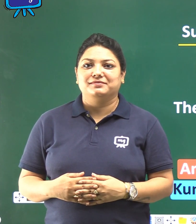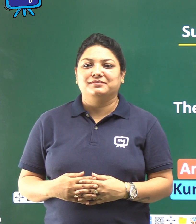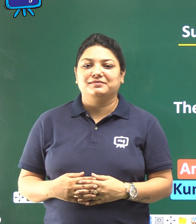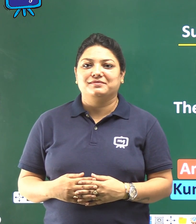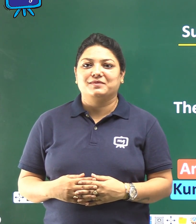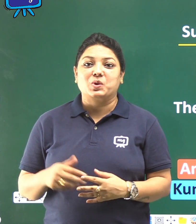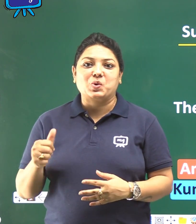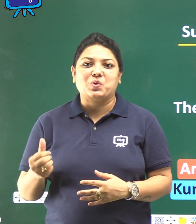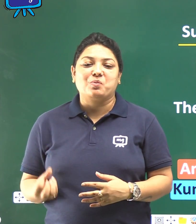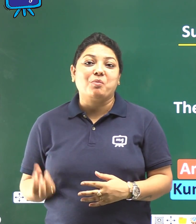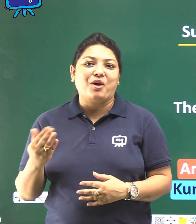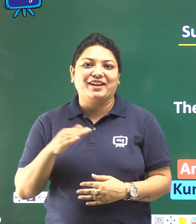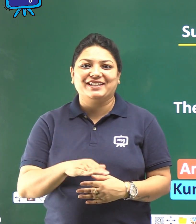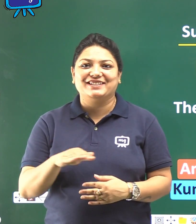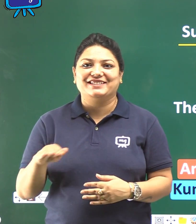Good morning, children.